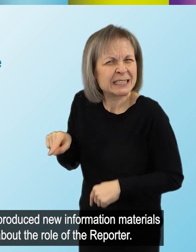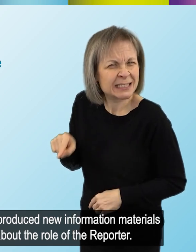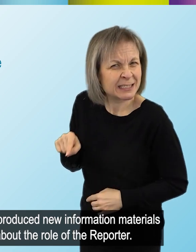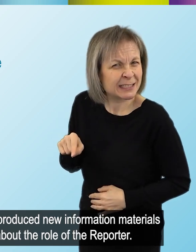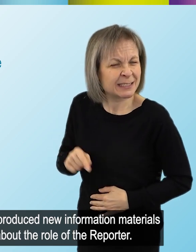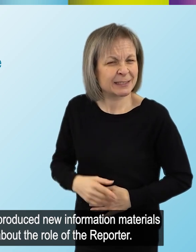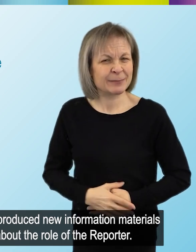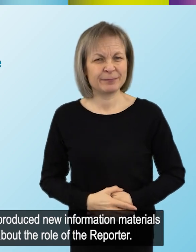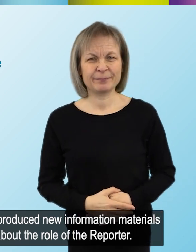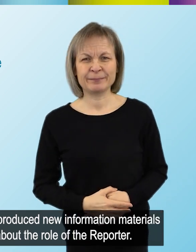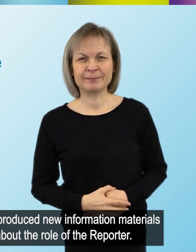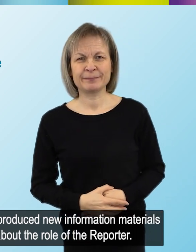the reporter.